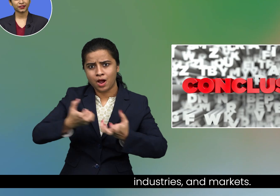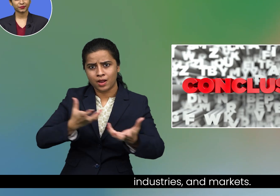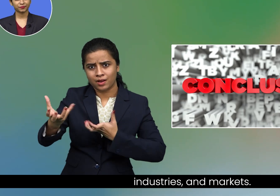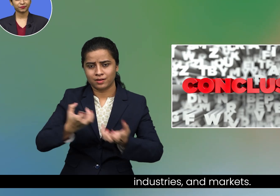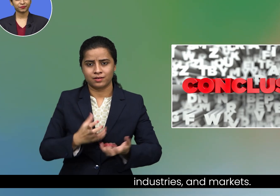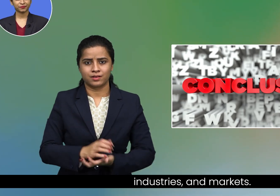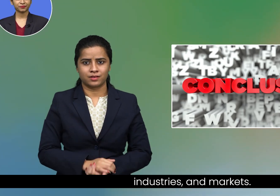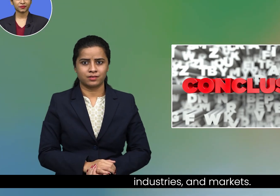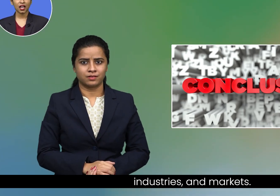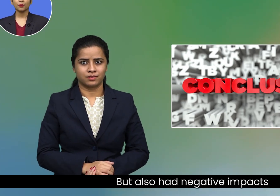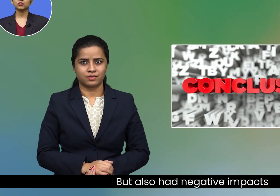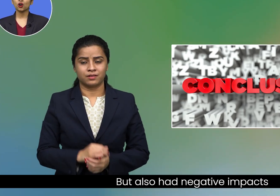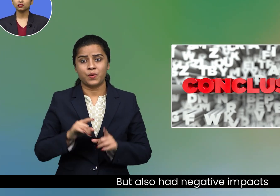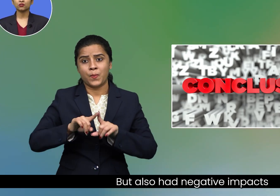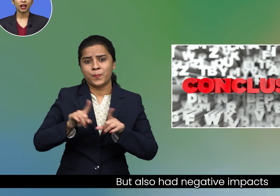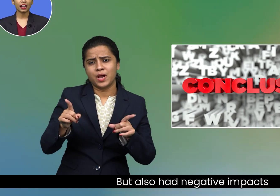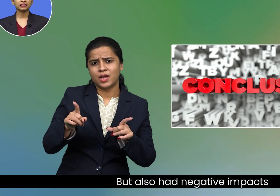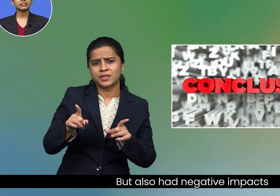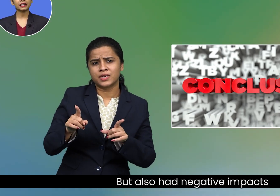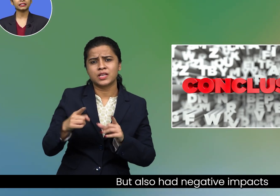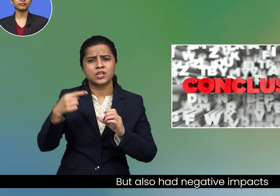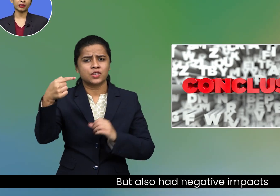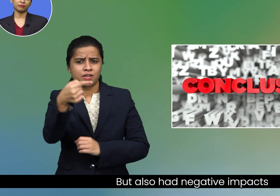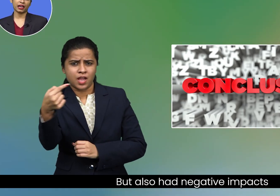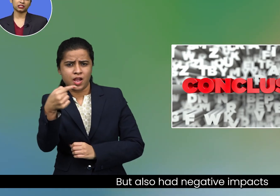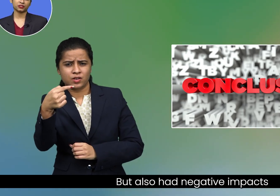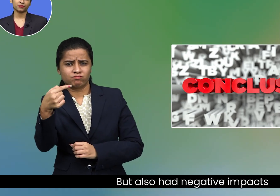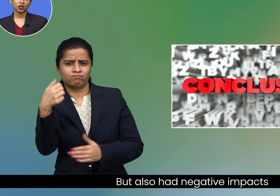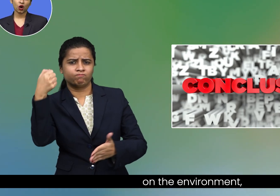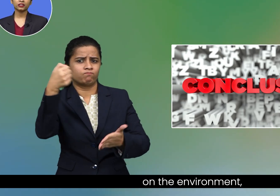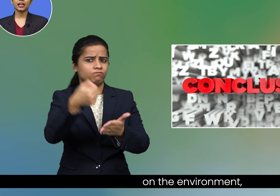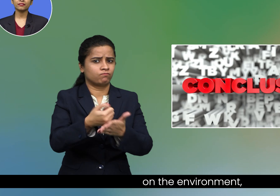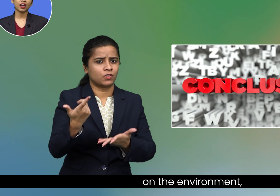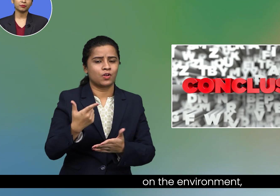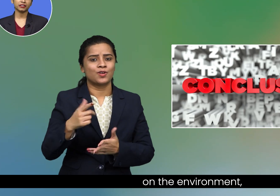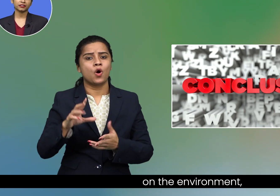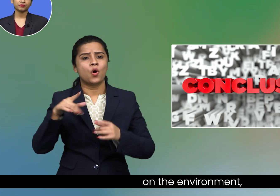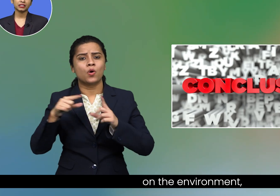markets, but also had negative impacts